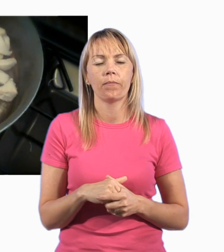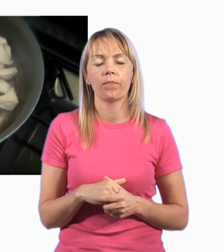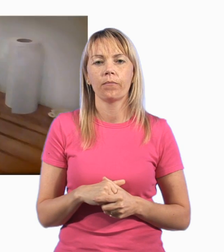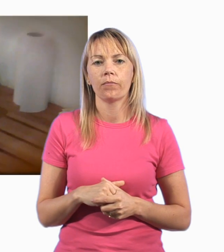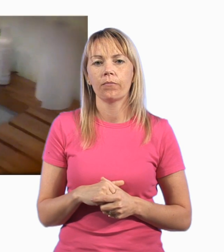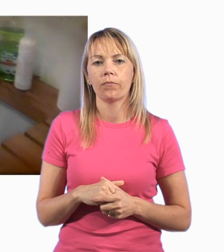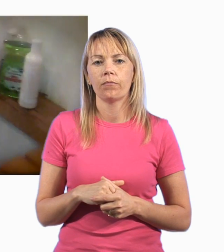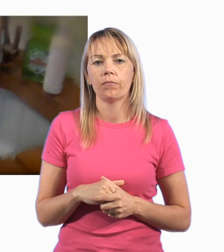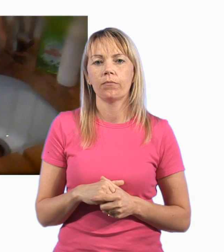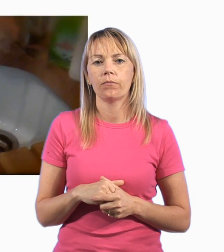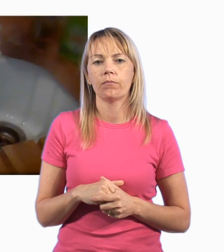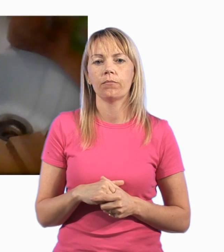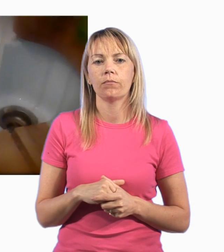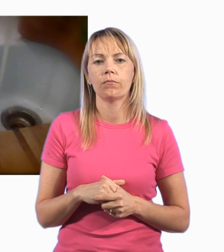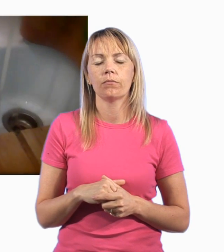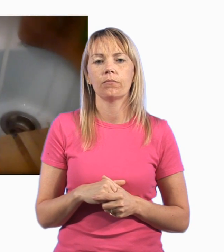well.